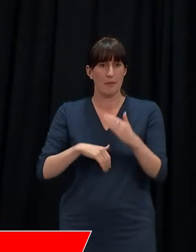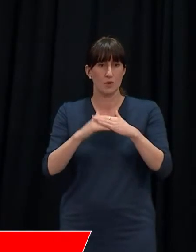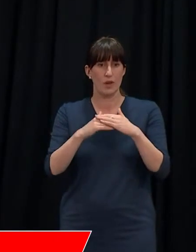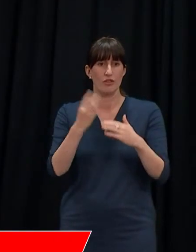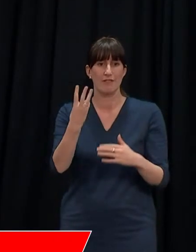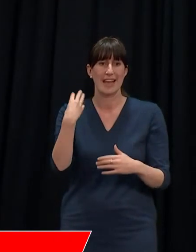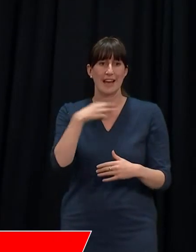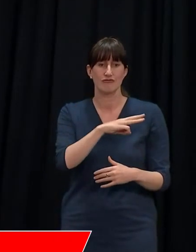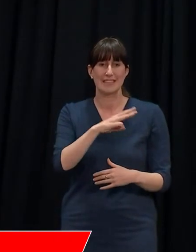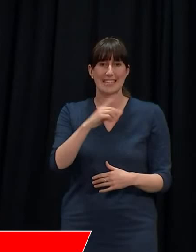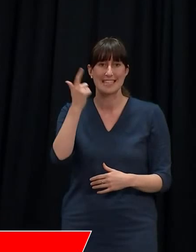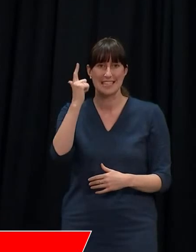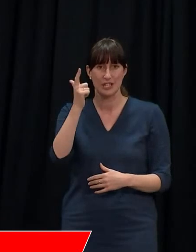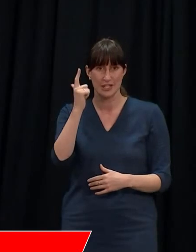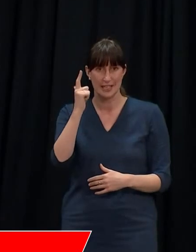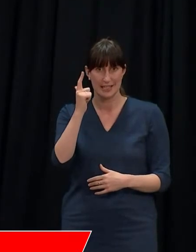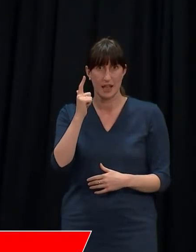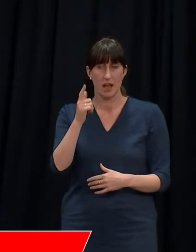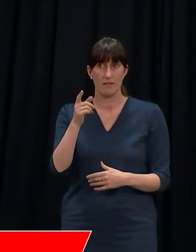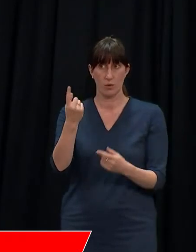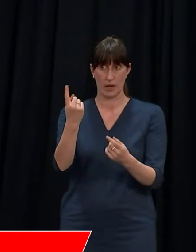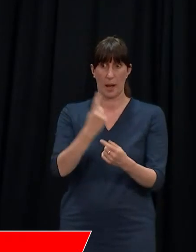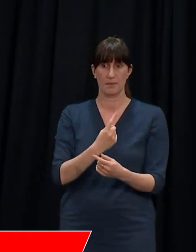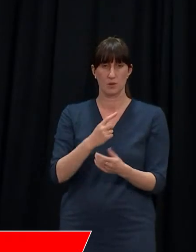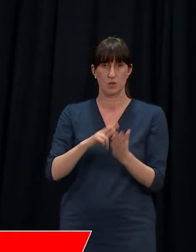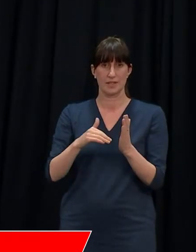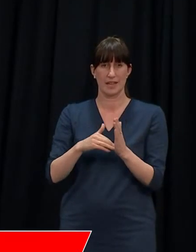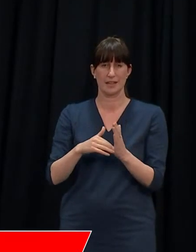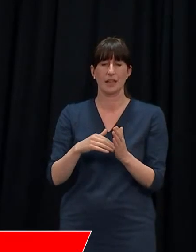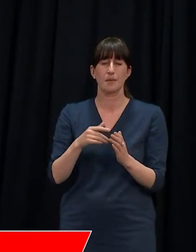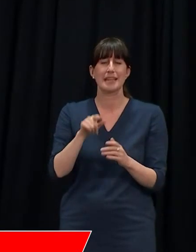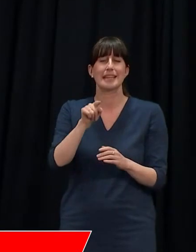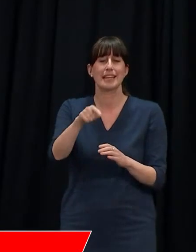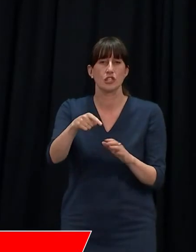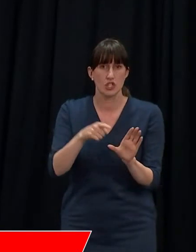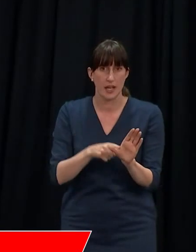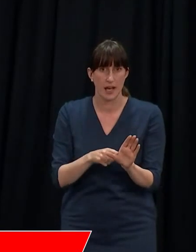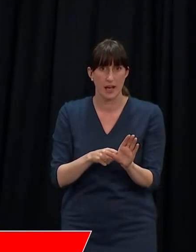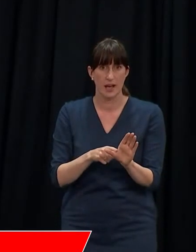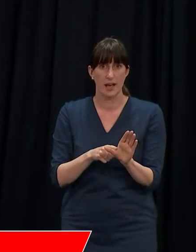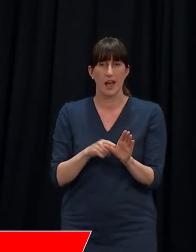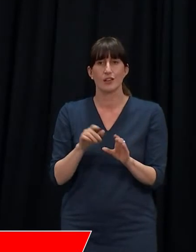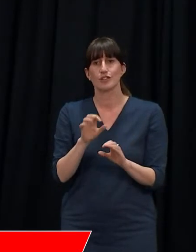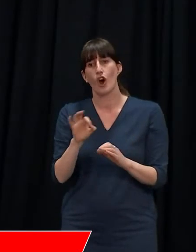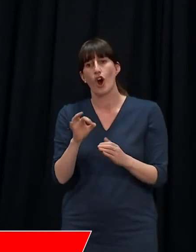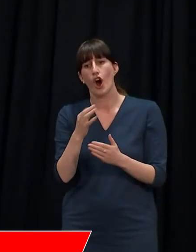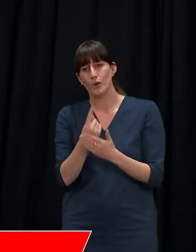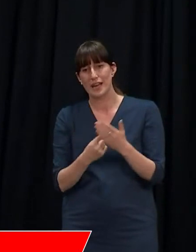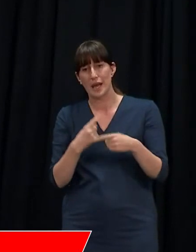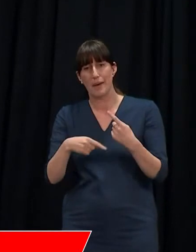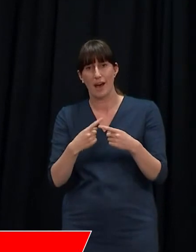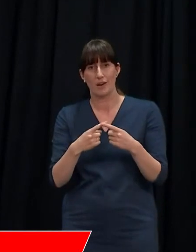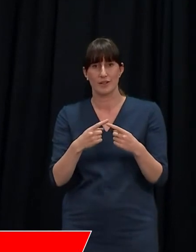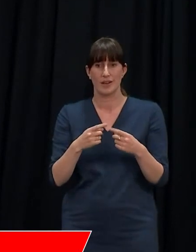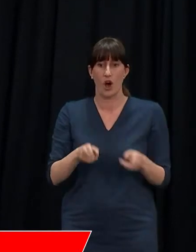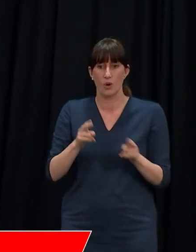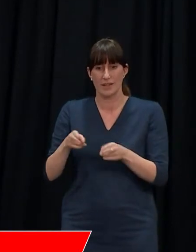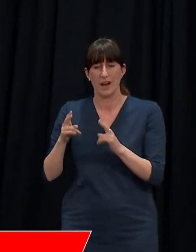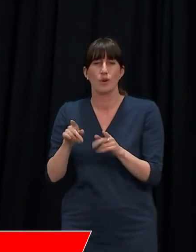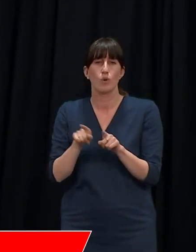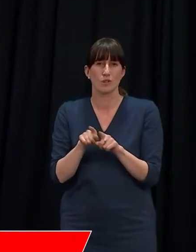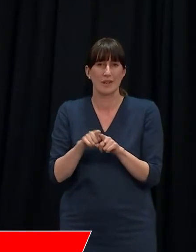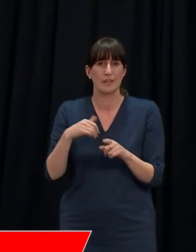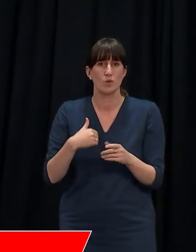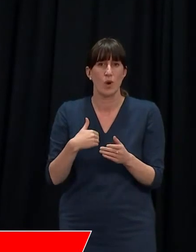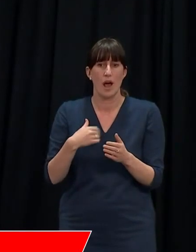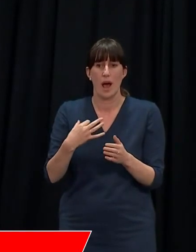here in time for next year. I think getting them here earlier than that's not just about MIQ, there's actually a visa process and so on that they have to go through before they can get